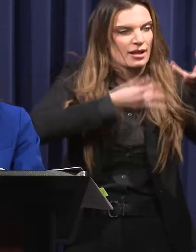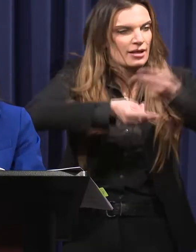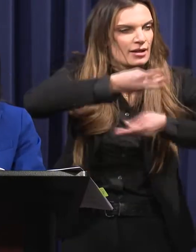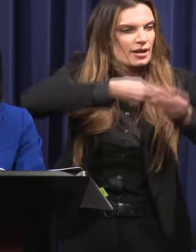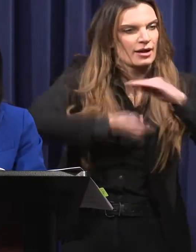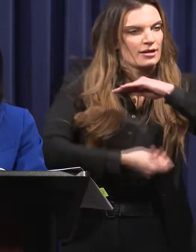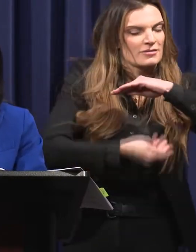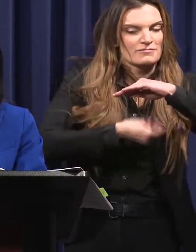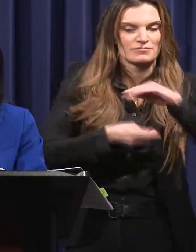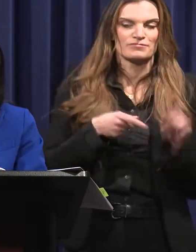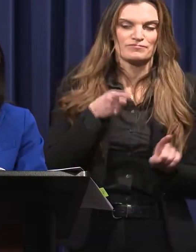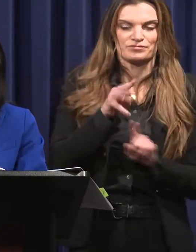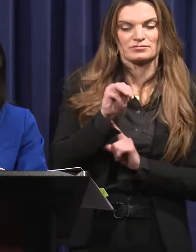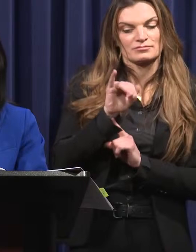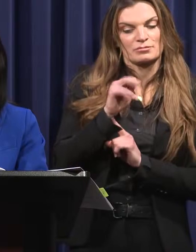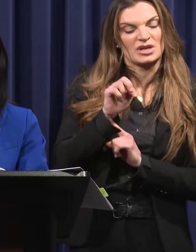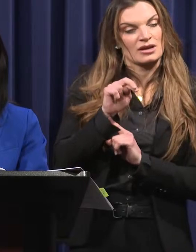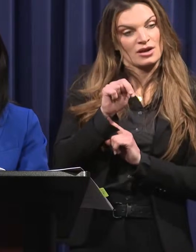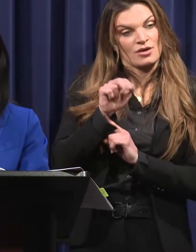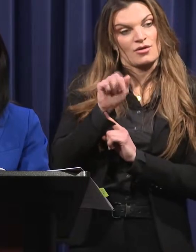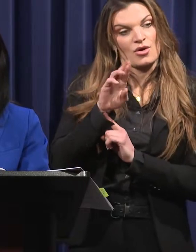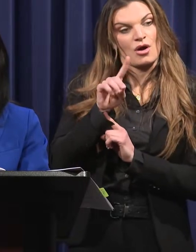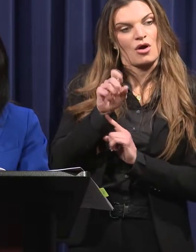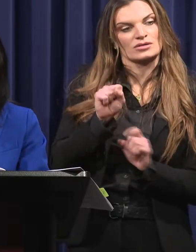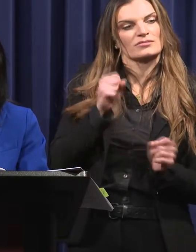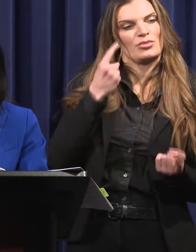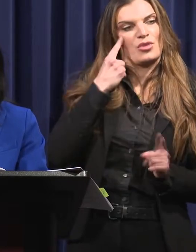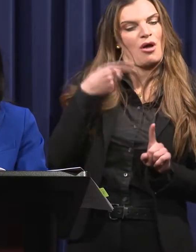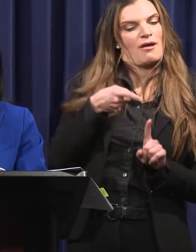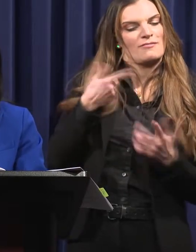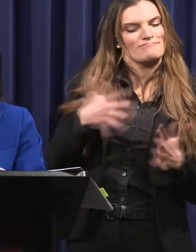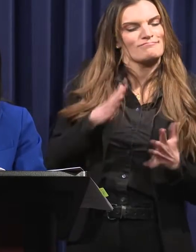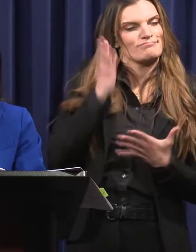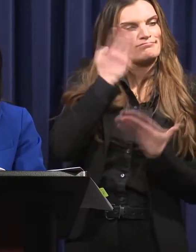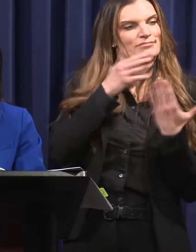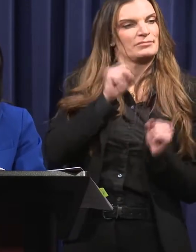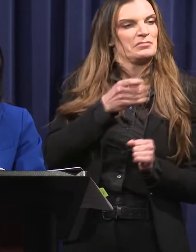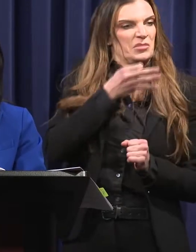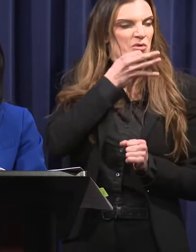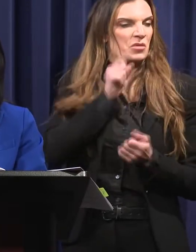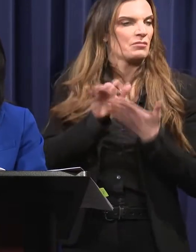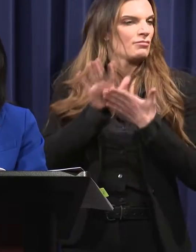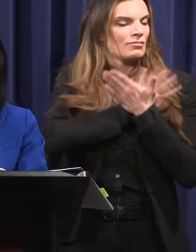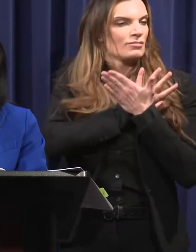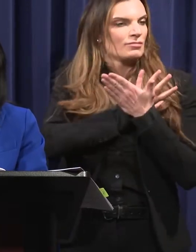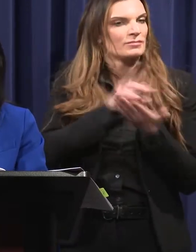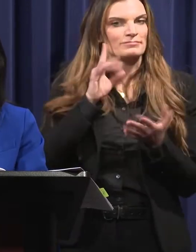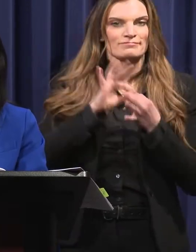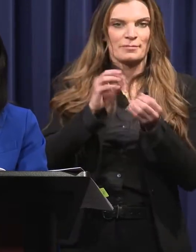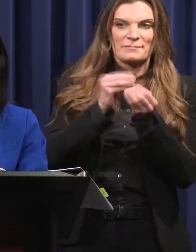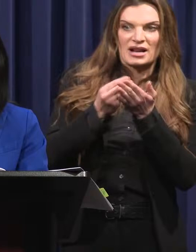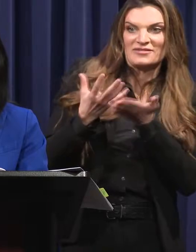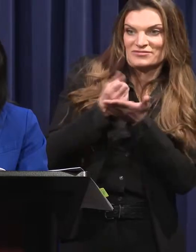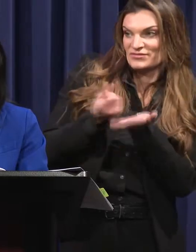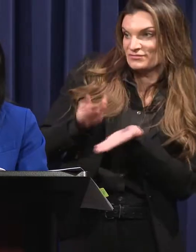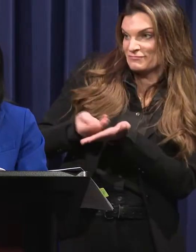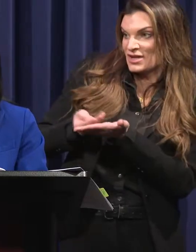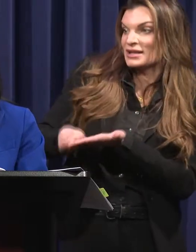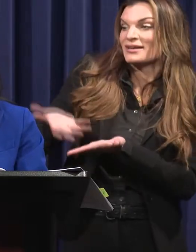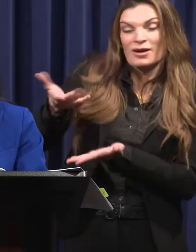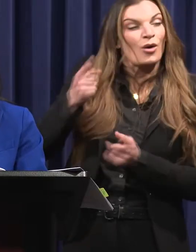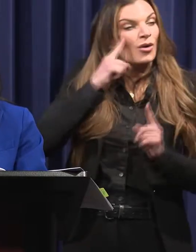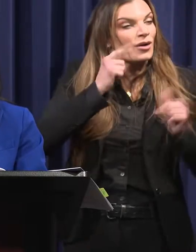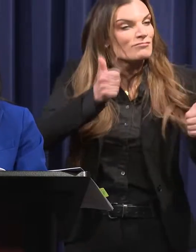laws, the Menards hid under the guise of the business of fundraising to repeatedly embezzle money from